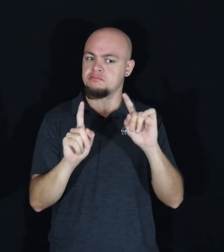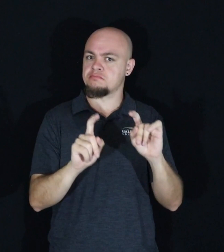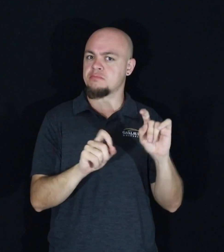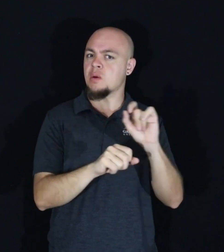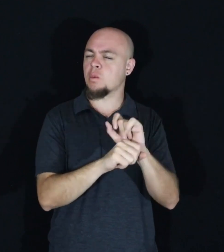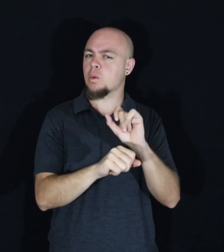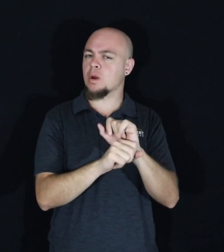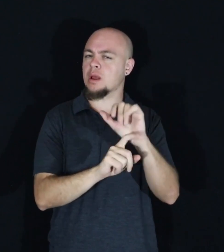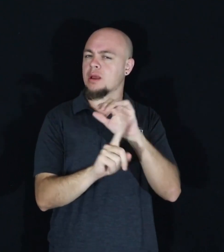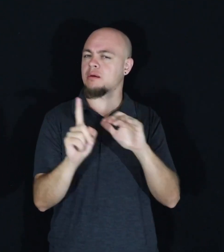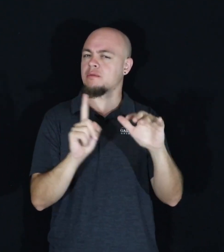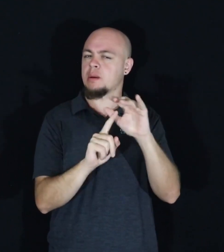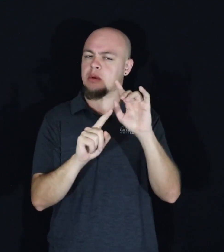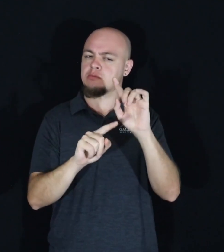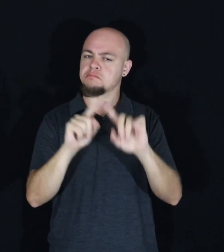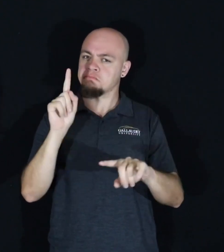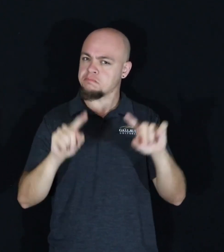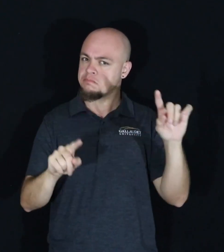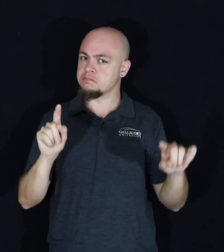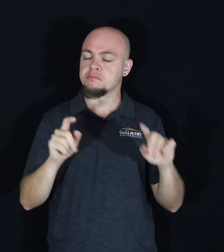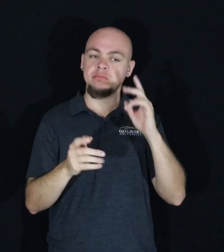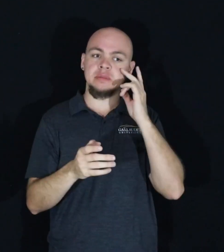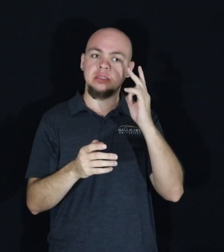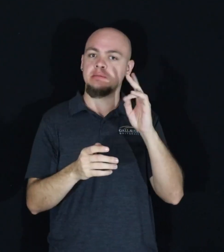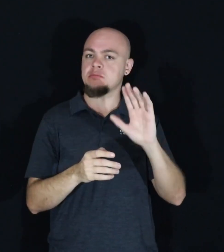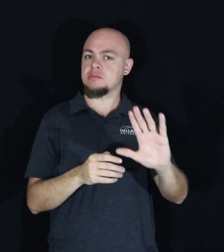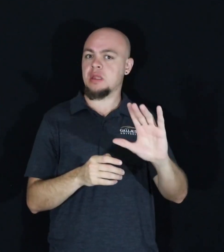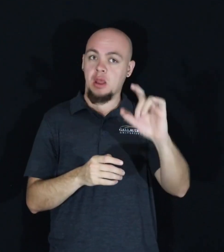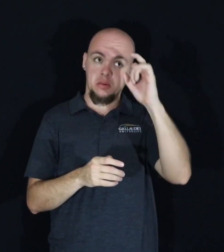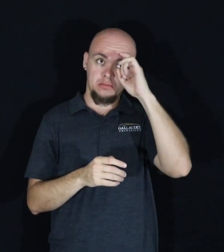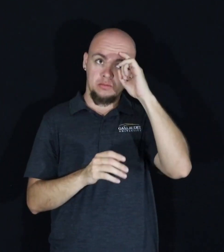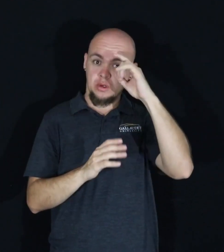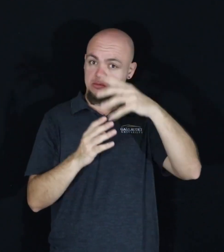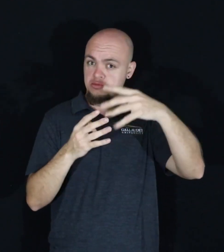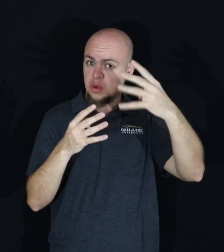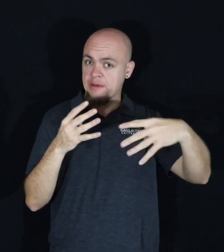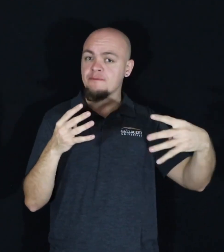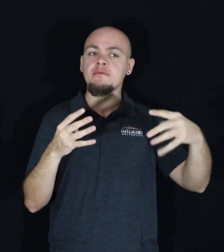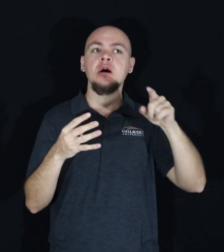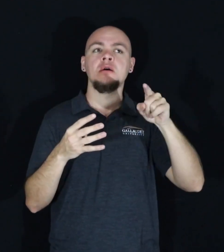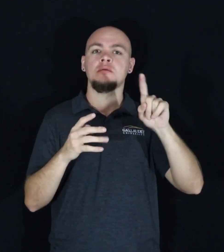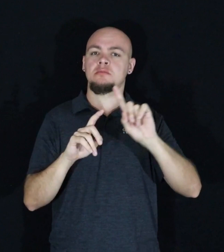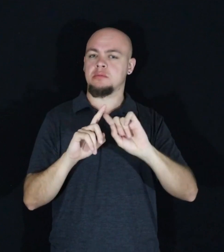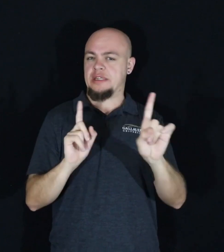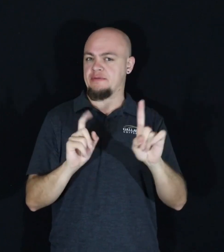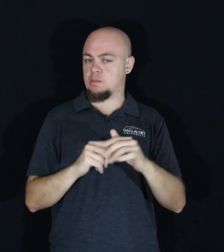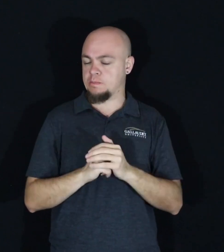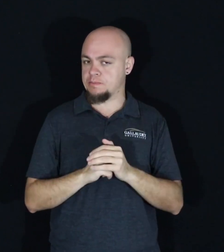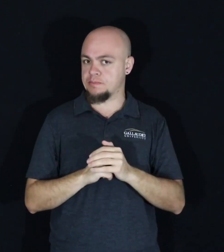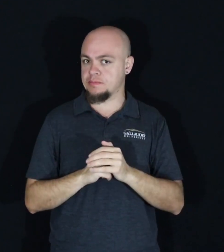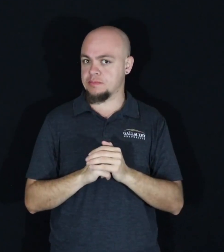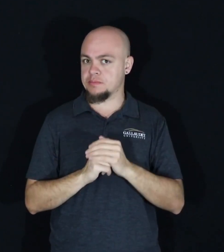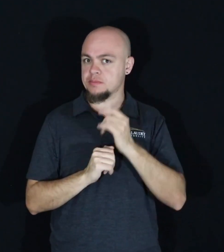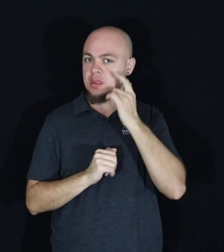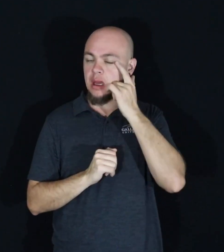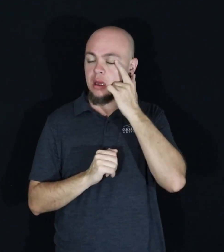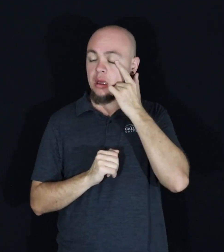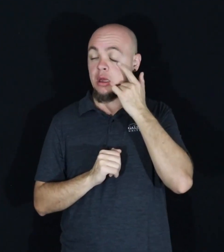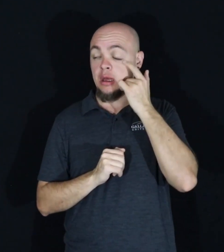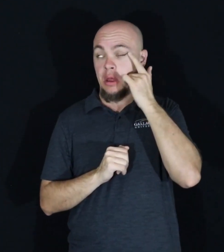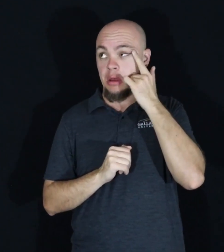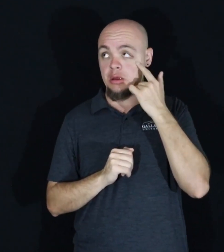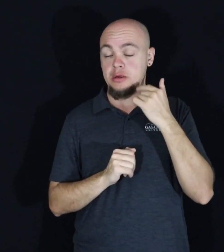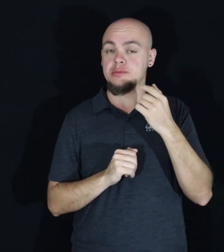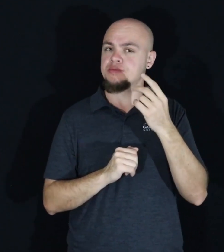working environments, and again, we saw different brain results in those environments. So moreover, we tested